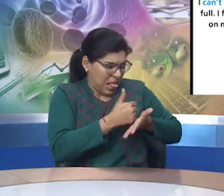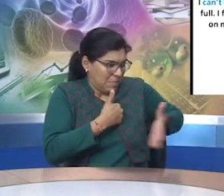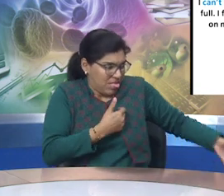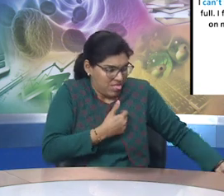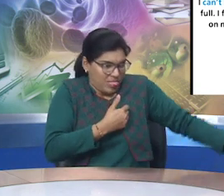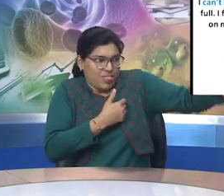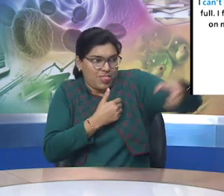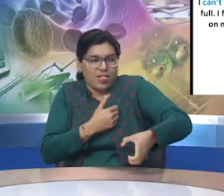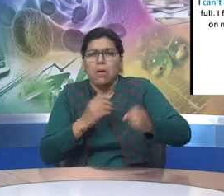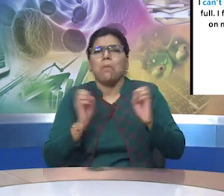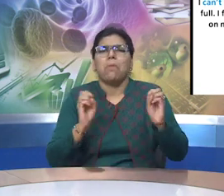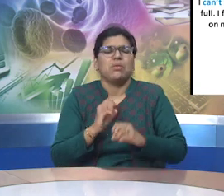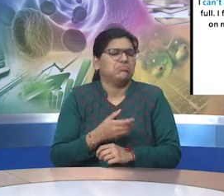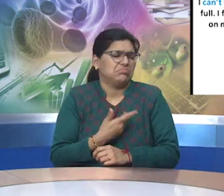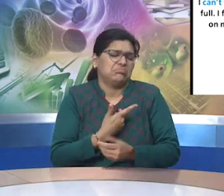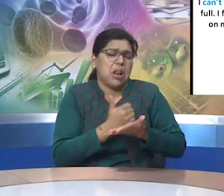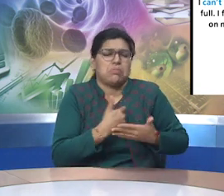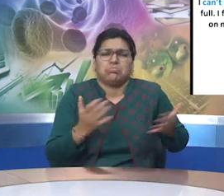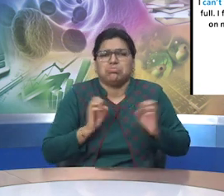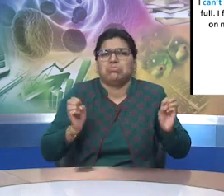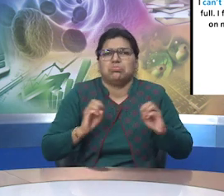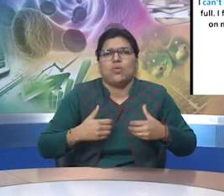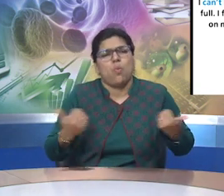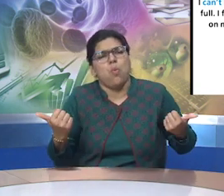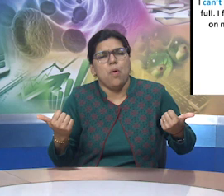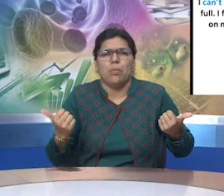I can't help it.